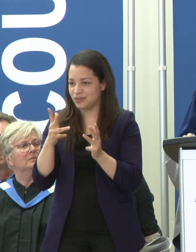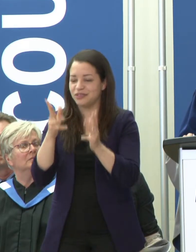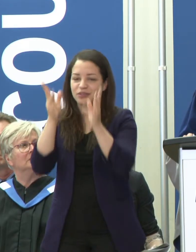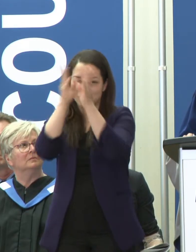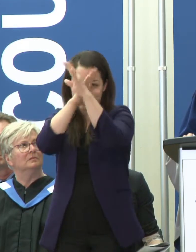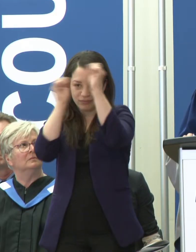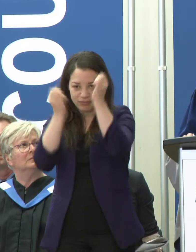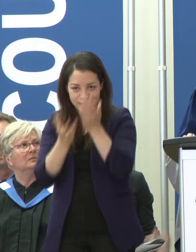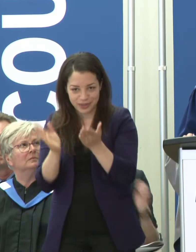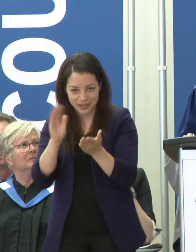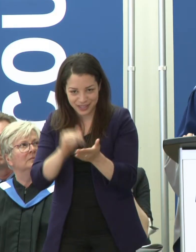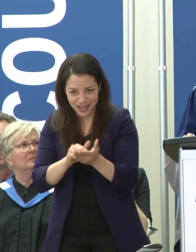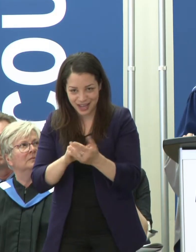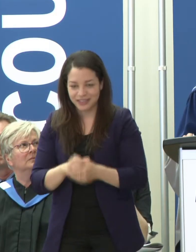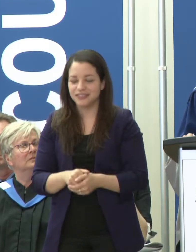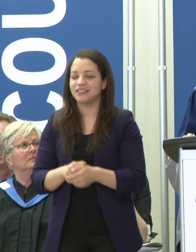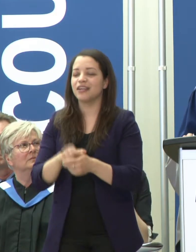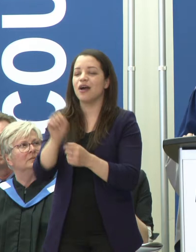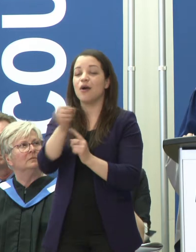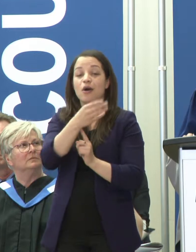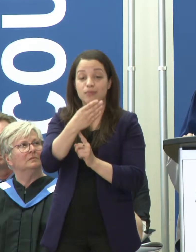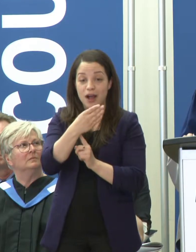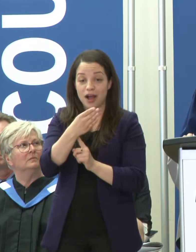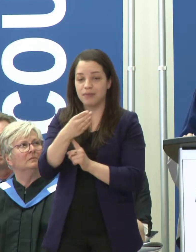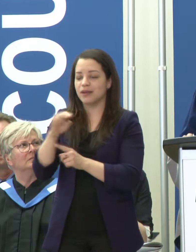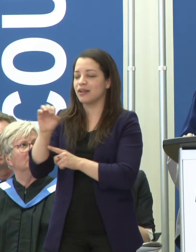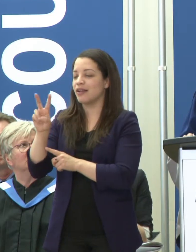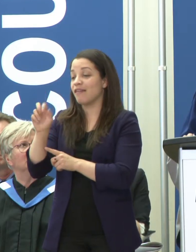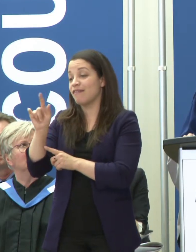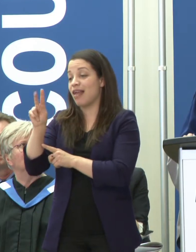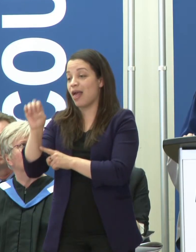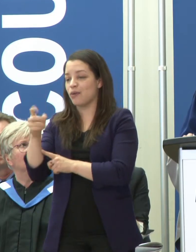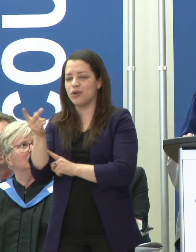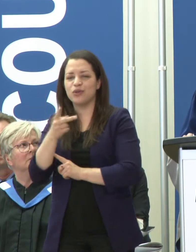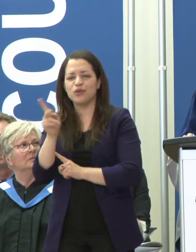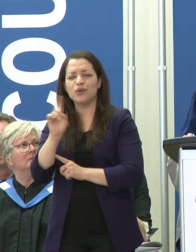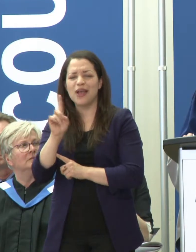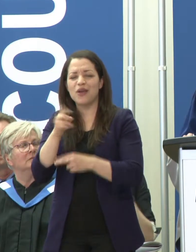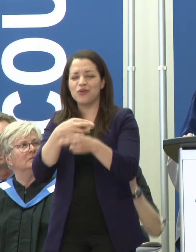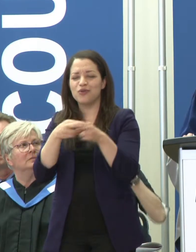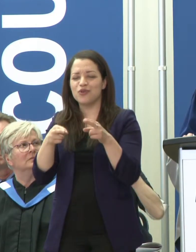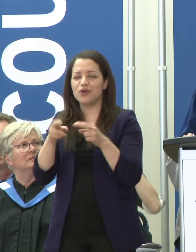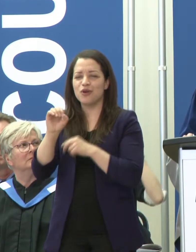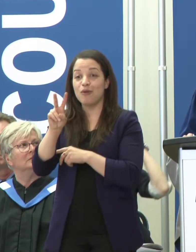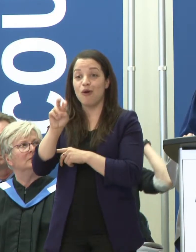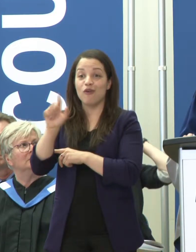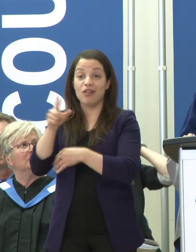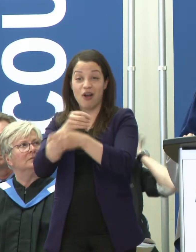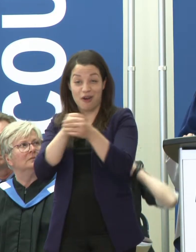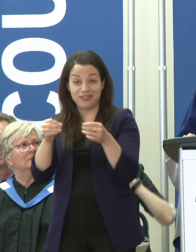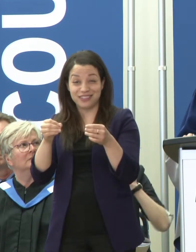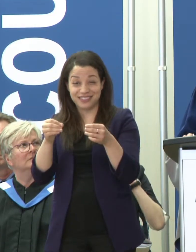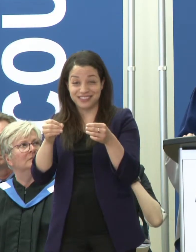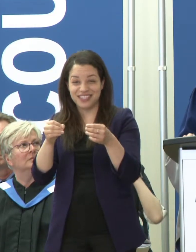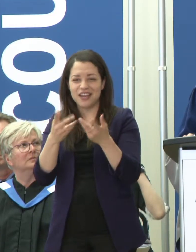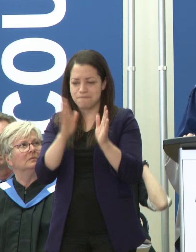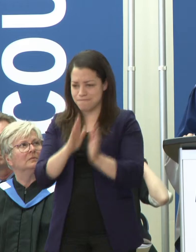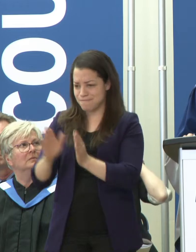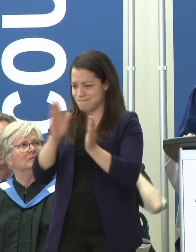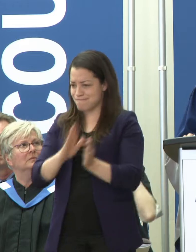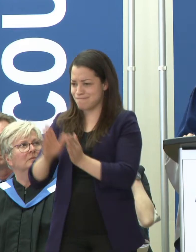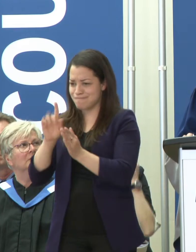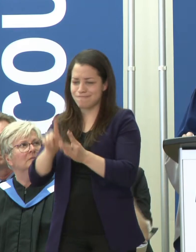and Valerie are in the Oval Office planning the inauguration ceremony when the president says to